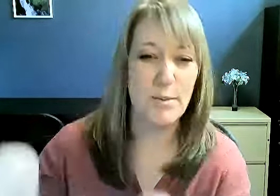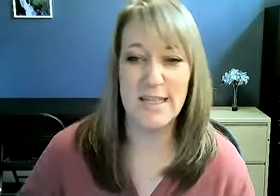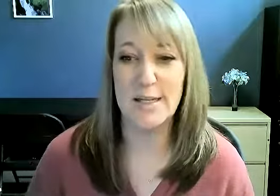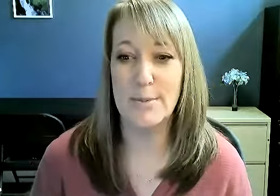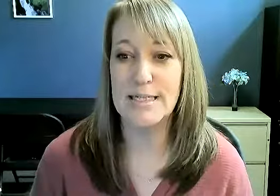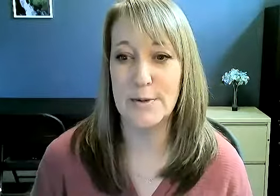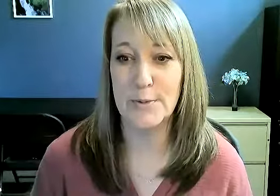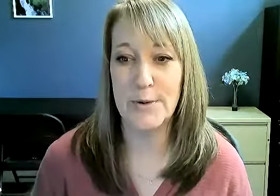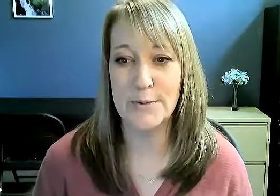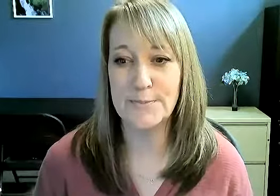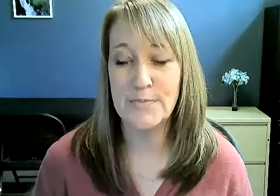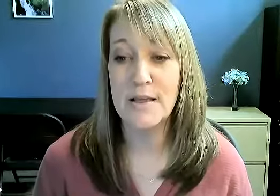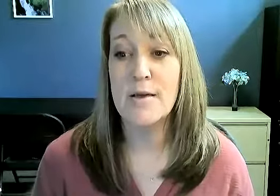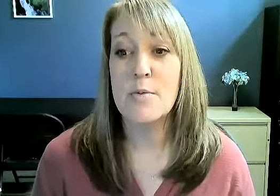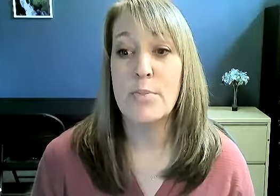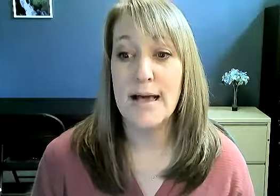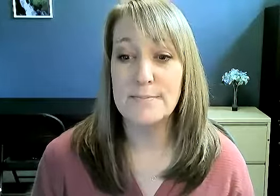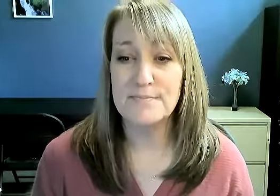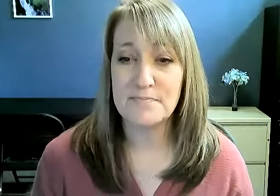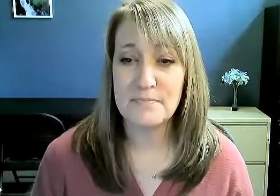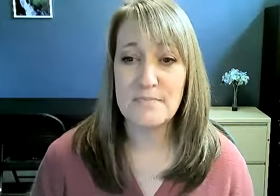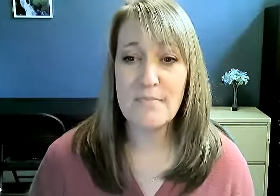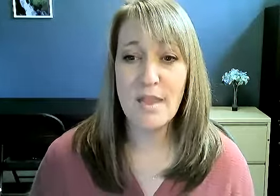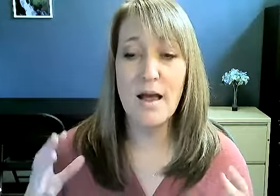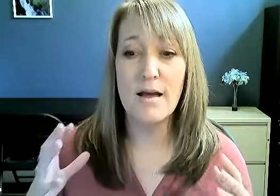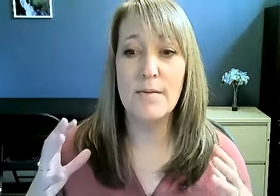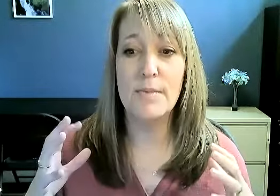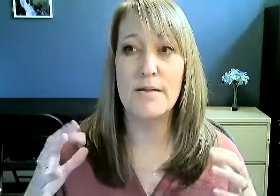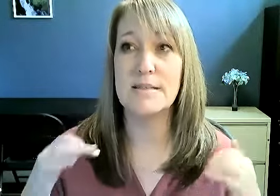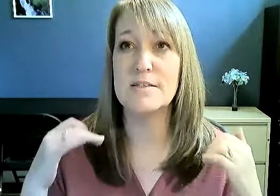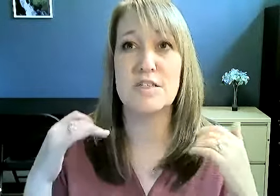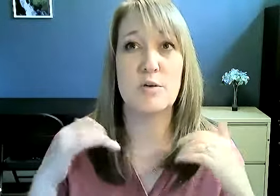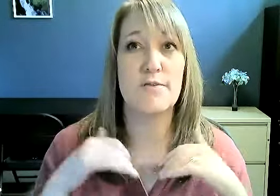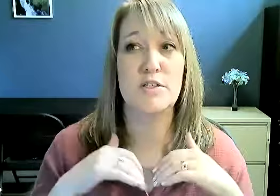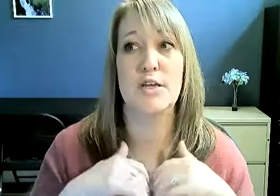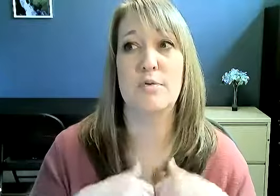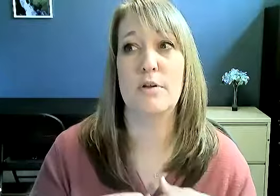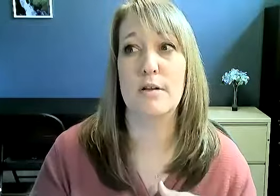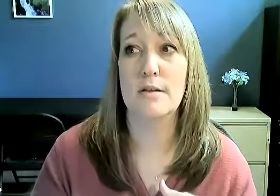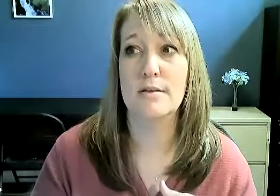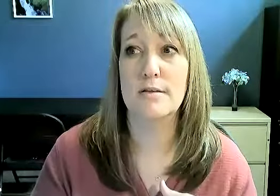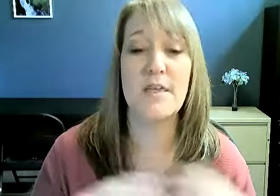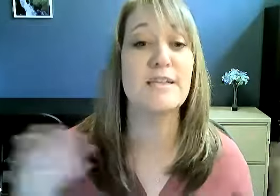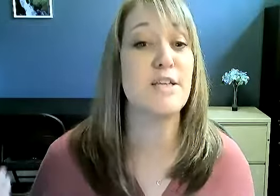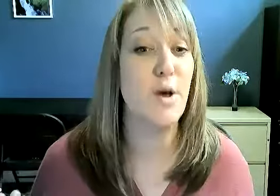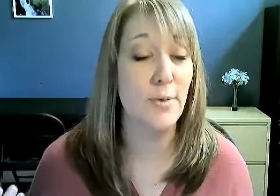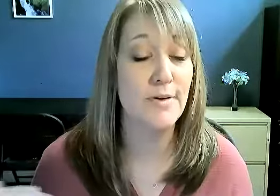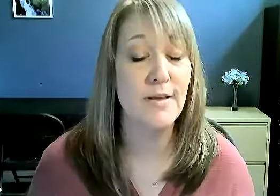a little bit down the road. But this is just sort of a general thing to know,